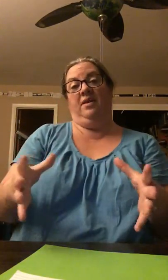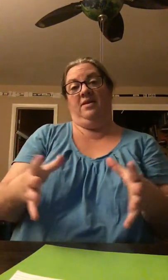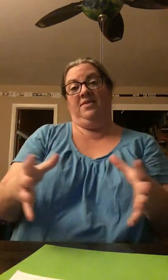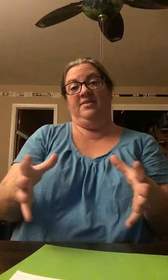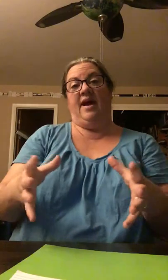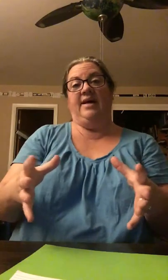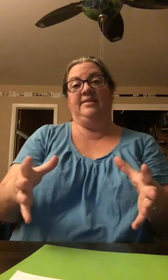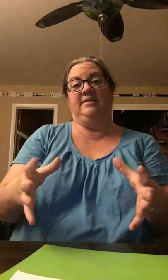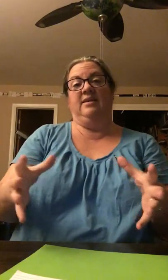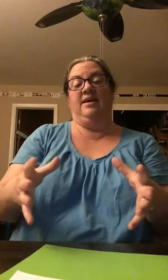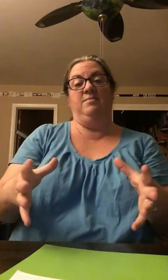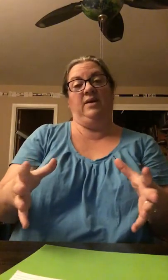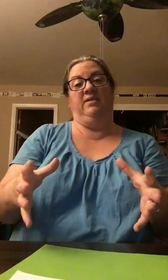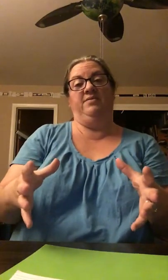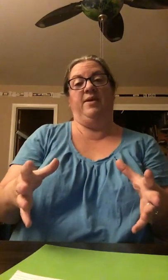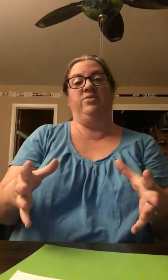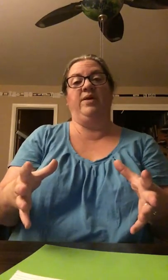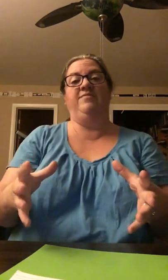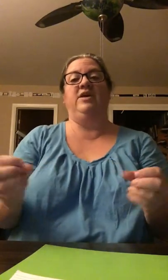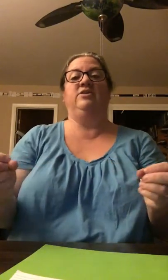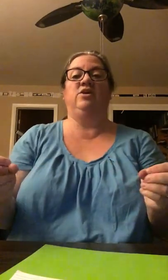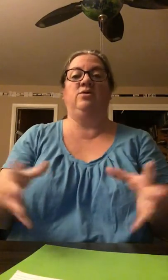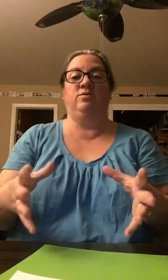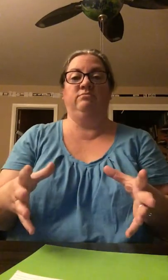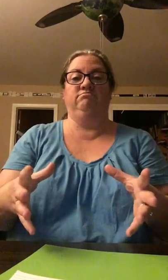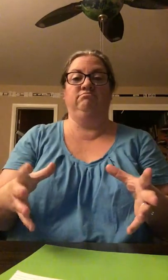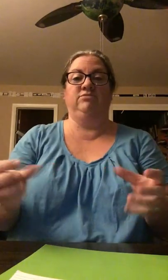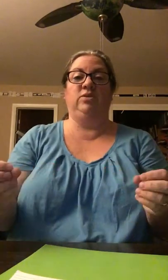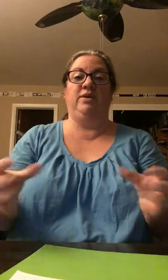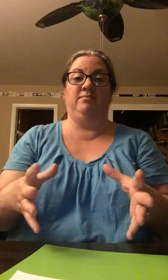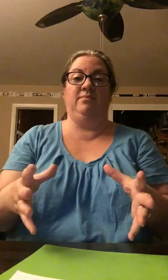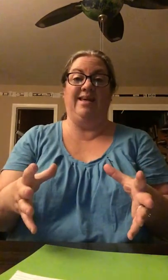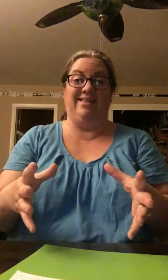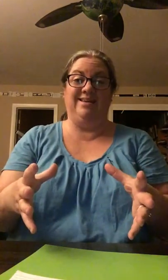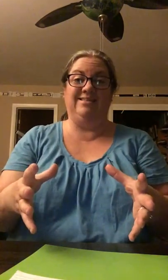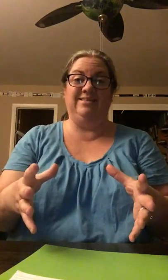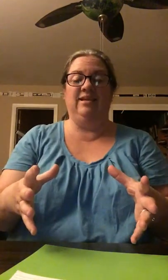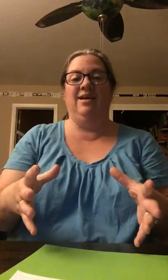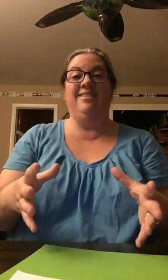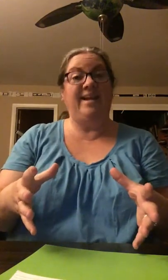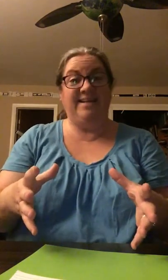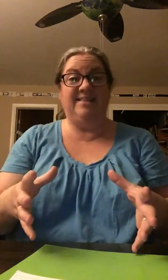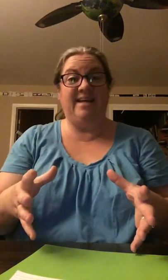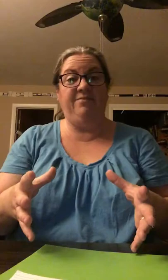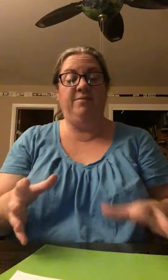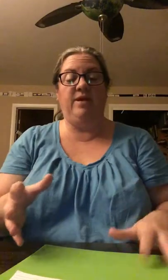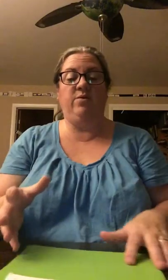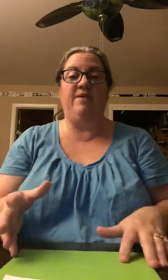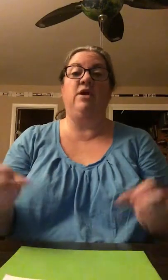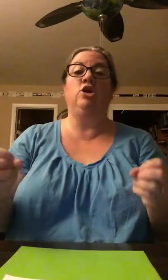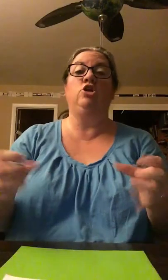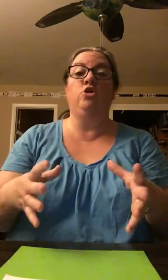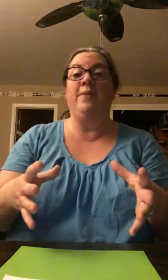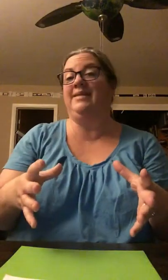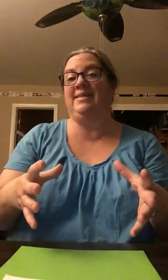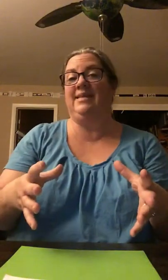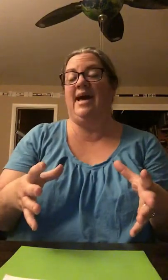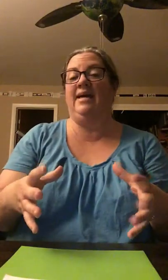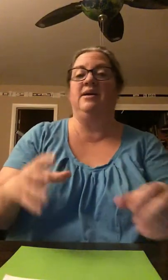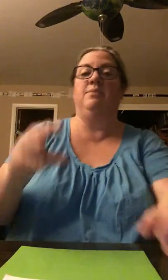the sides in the middle of the microwave. So doing them like this, that is a sign for microwave. You may see that, but